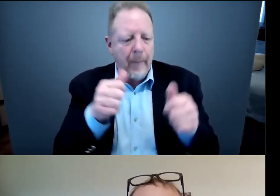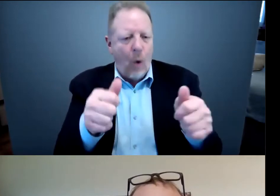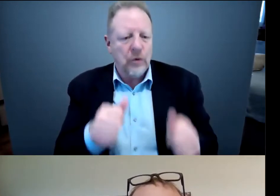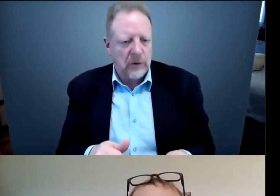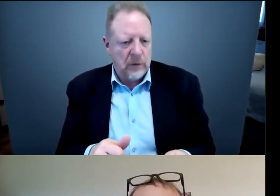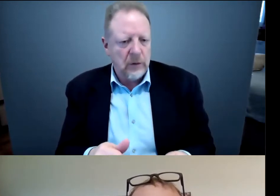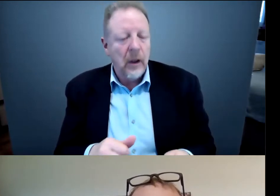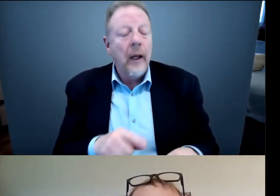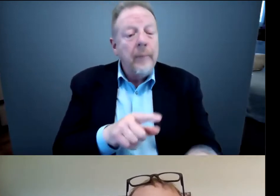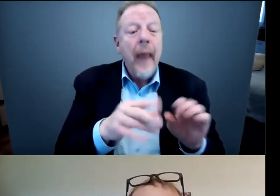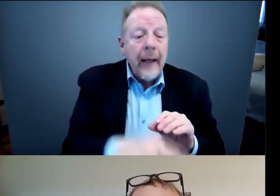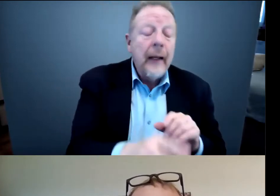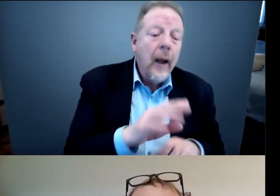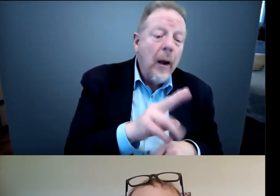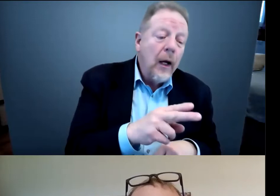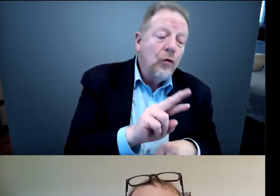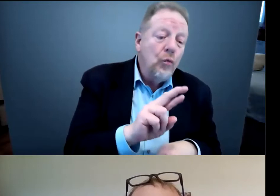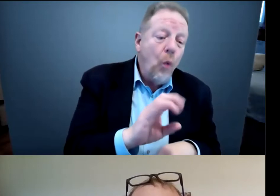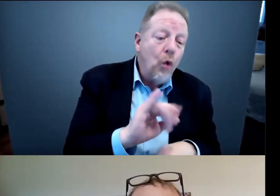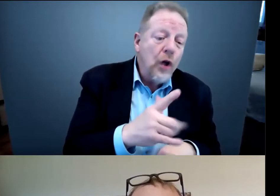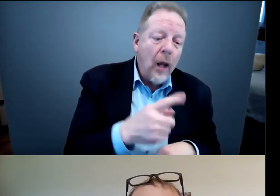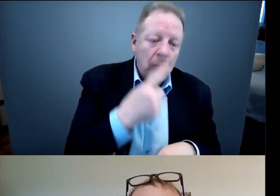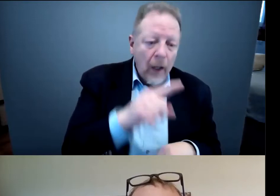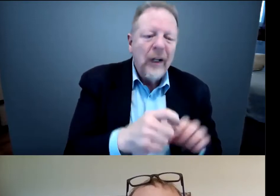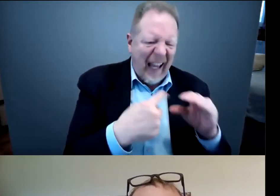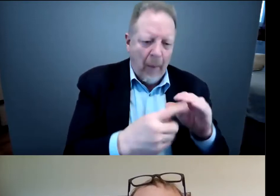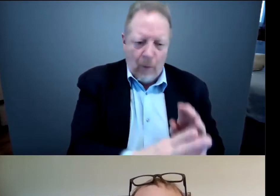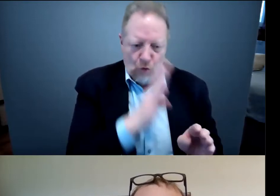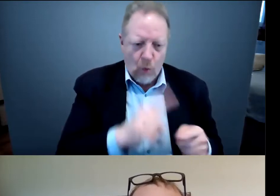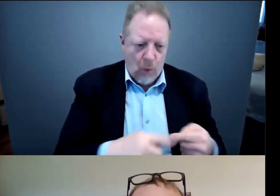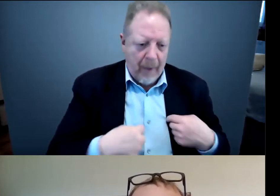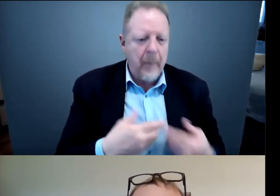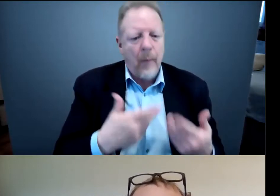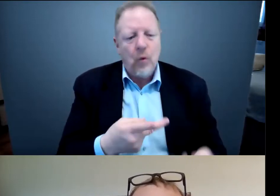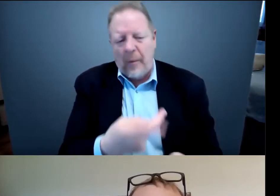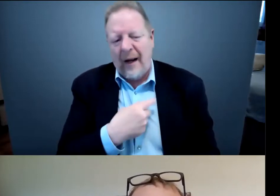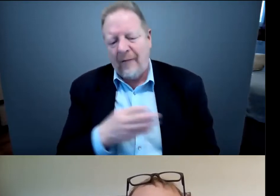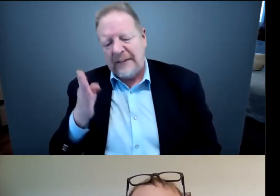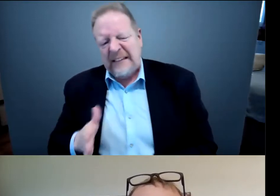And email me in general, and maybe we can connect.